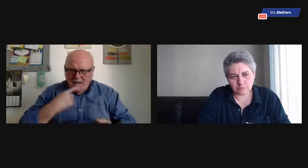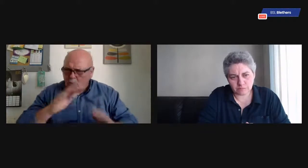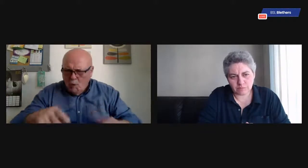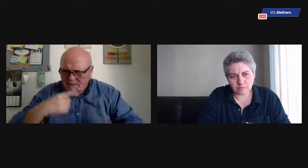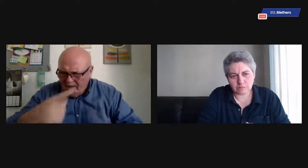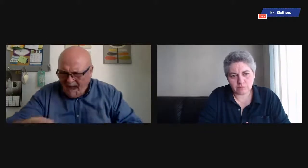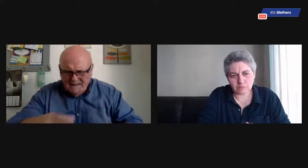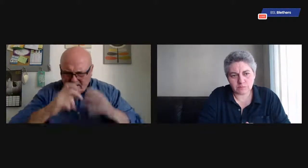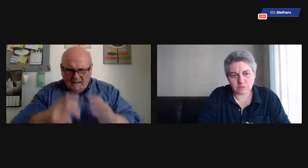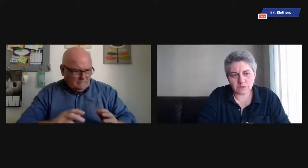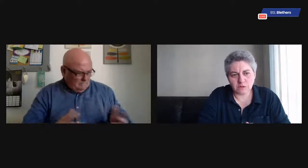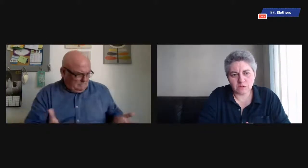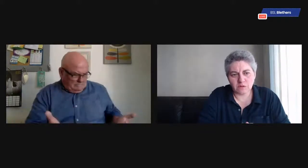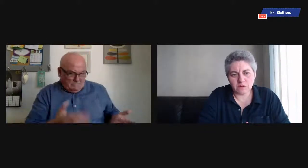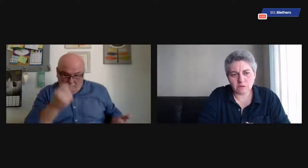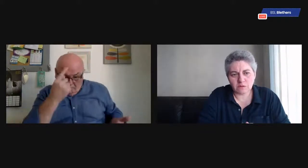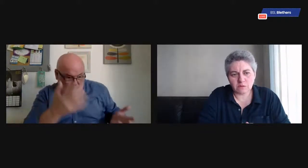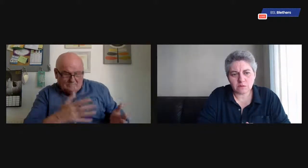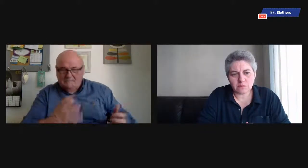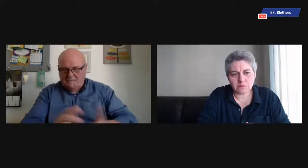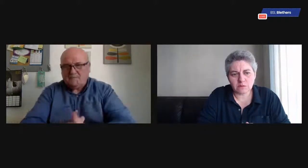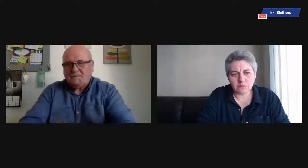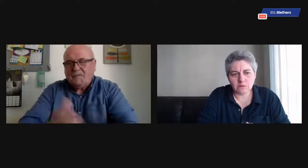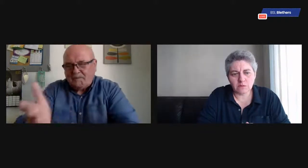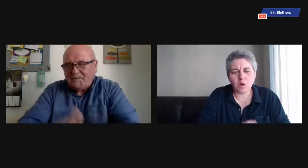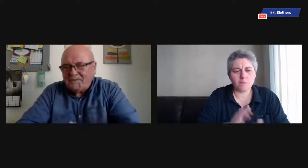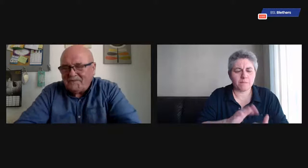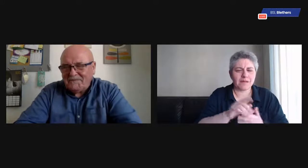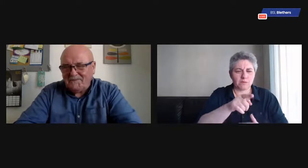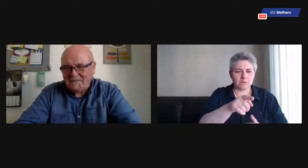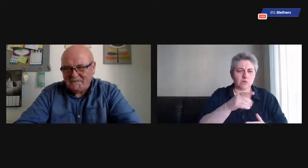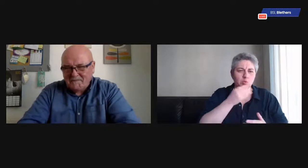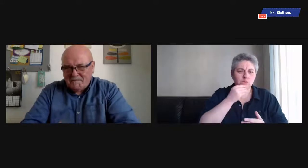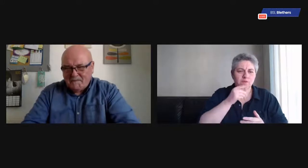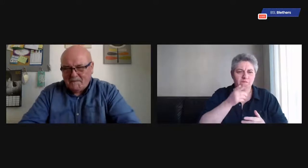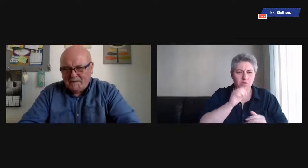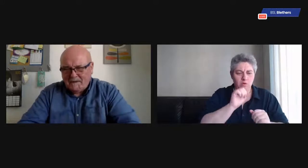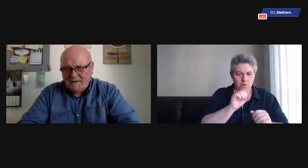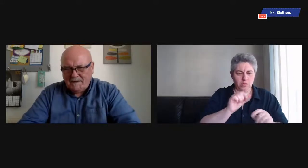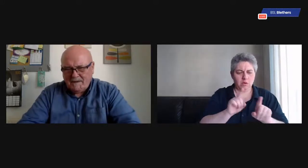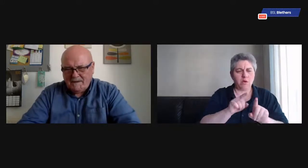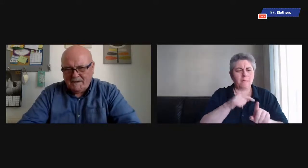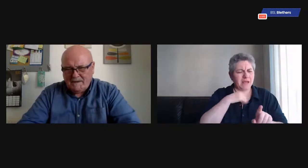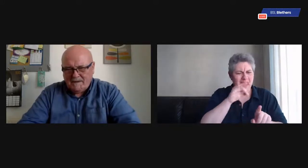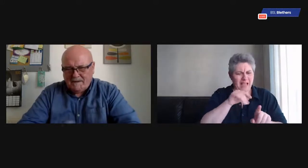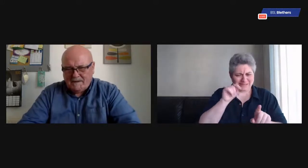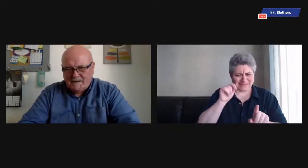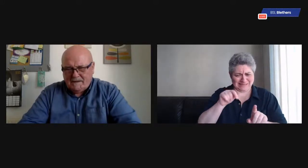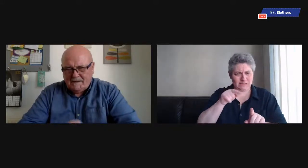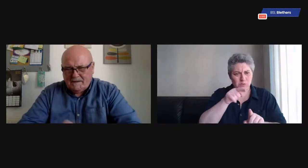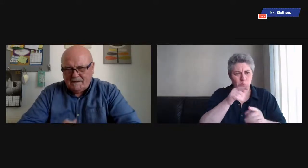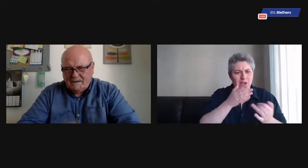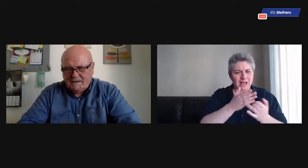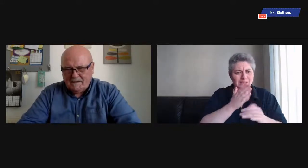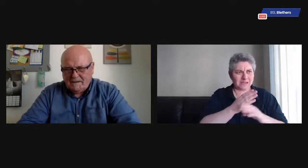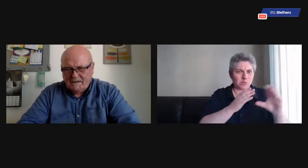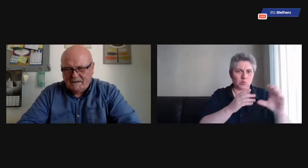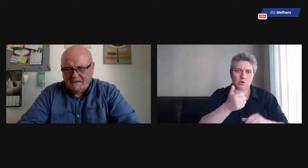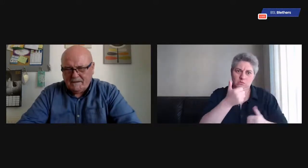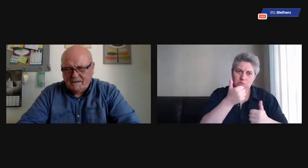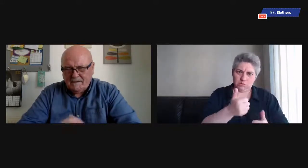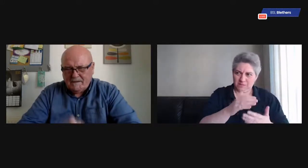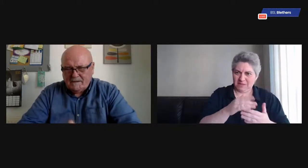use my interpreter. Right, because my barrister would be saying to my client, "Don't say this or don't say that." Okay, just